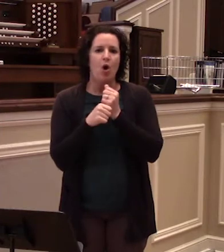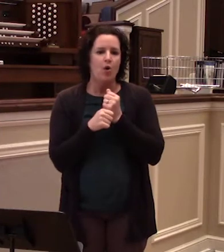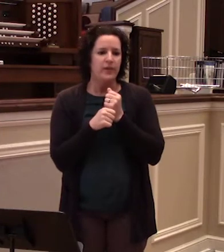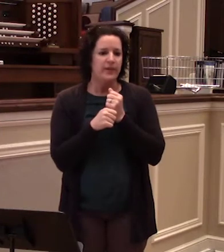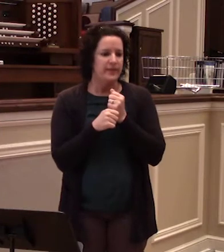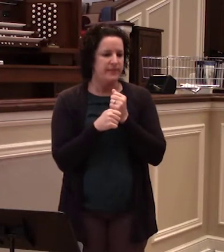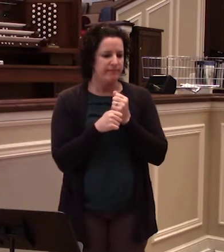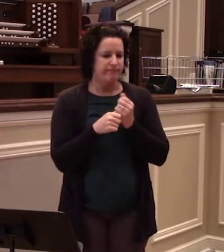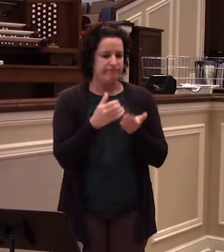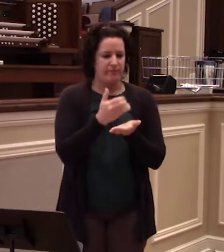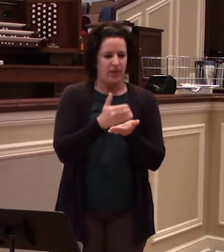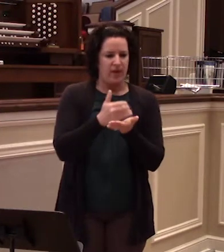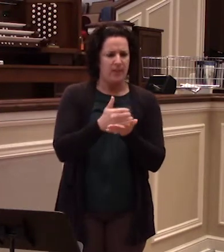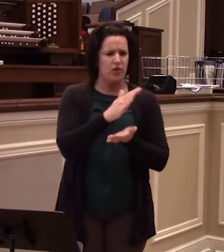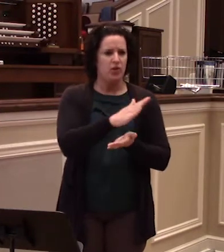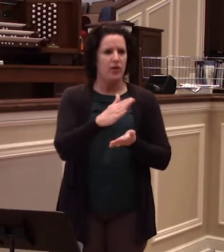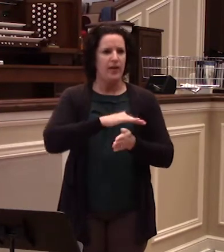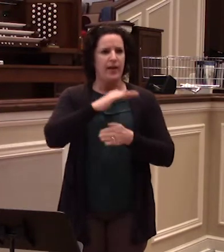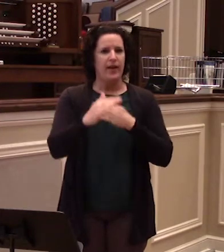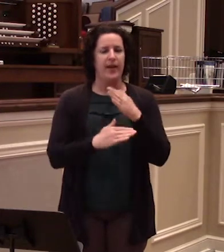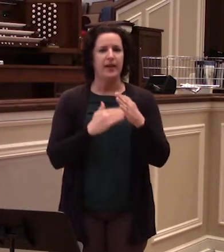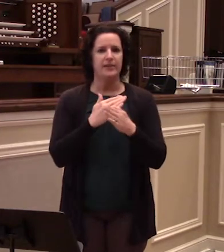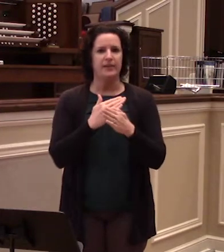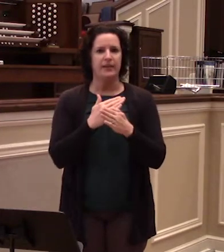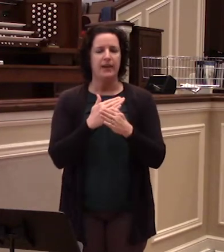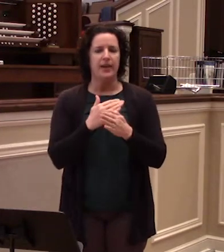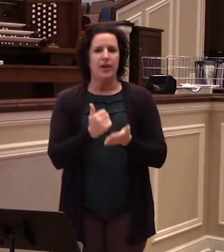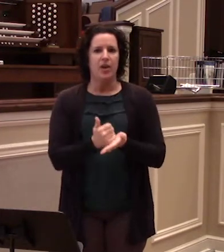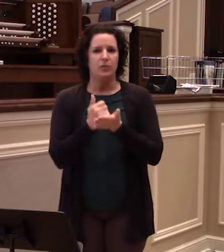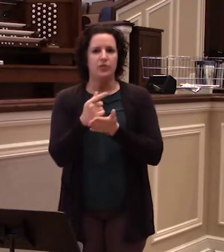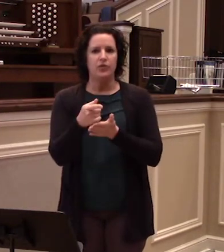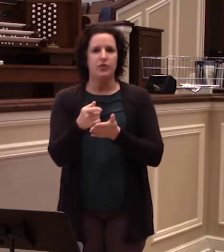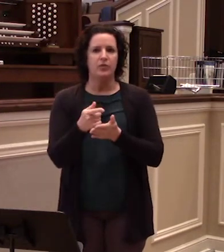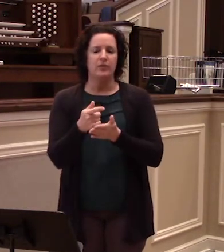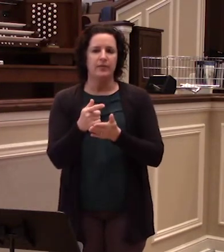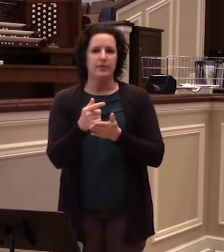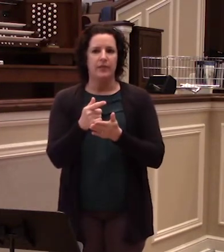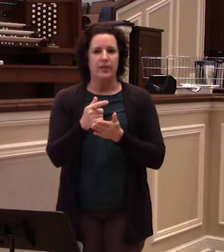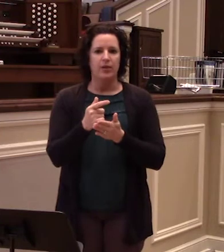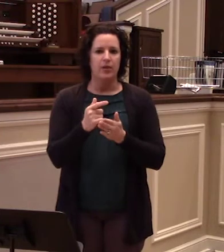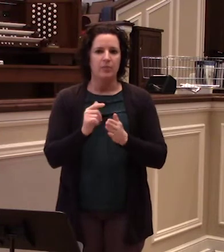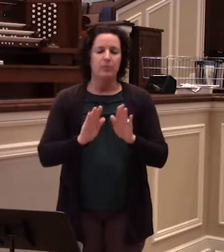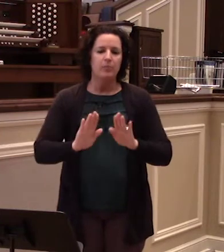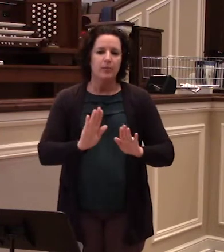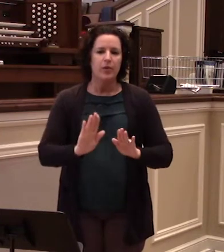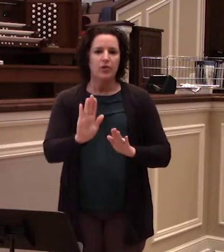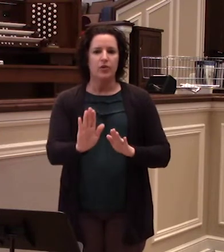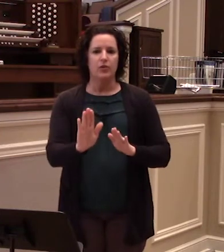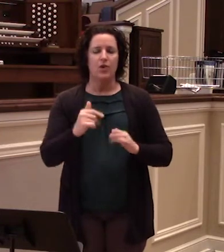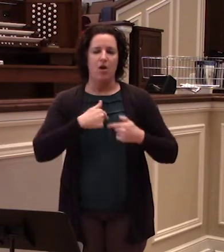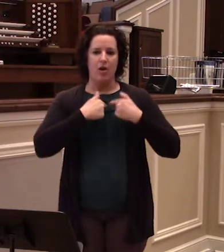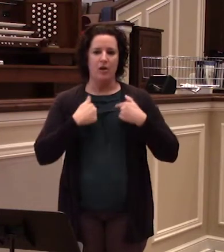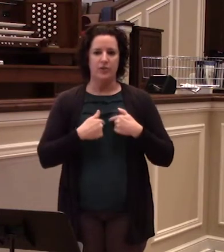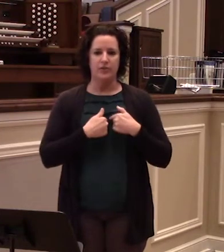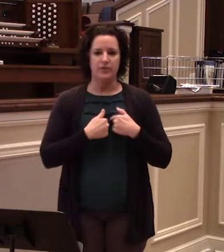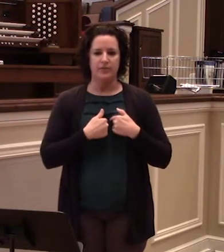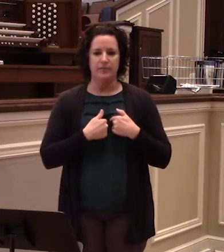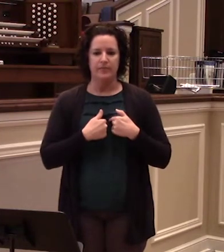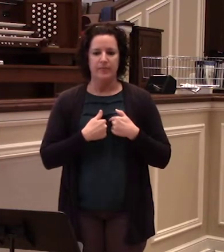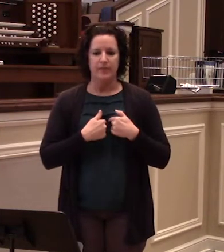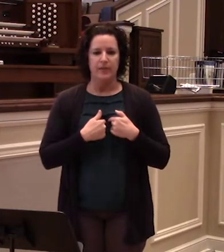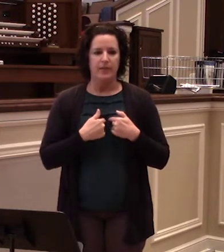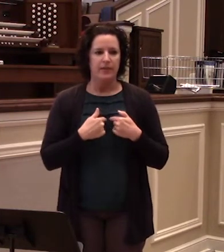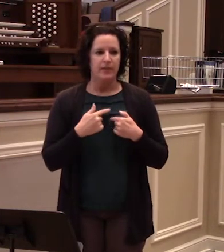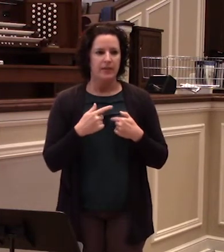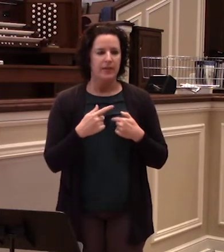preach. You'll let your hearts get ready for what it says to you, and everything you need to know about Christmas is contained in this